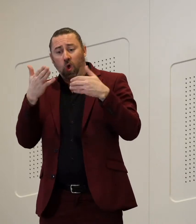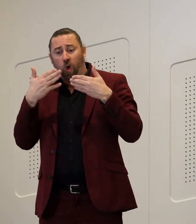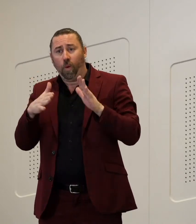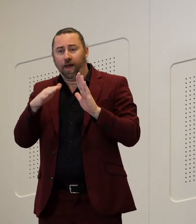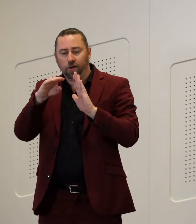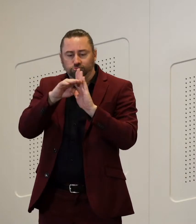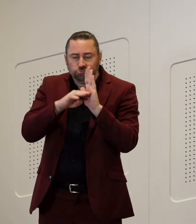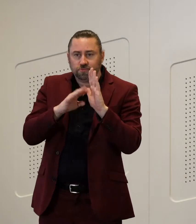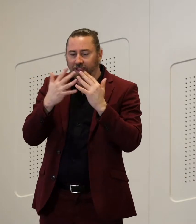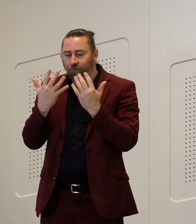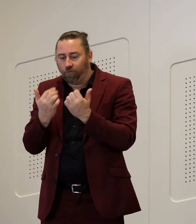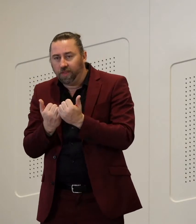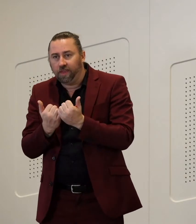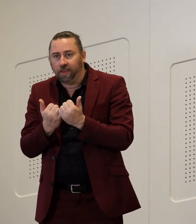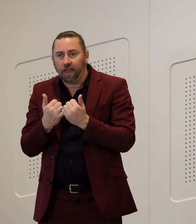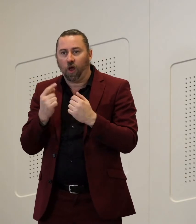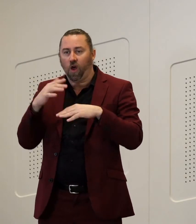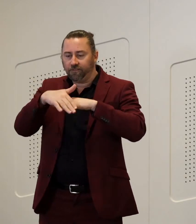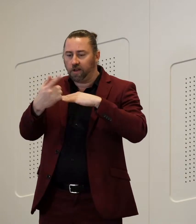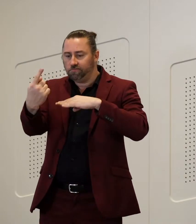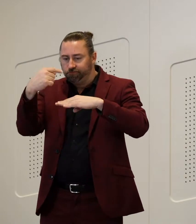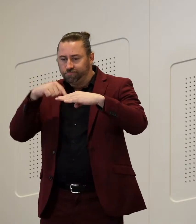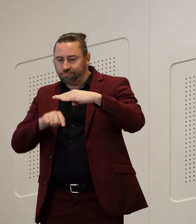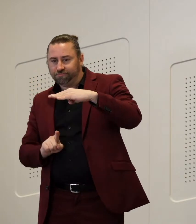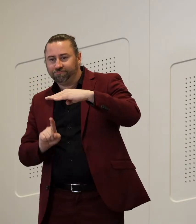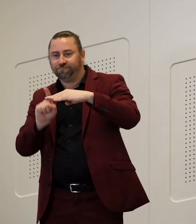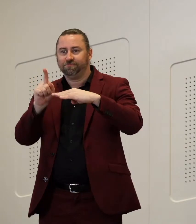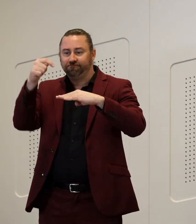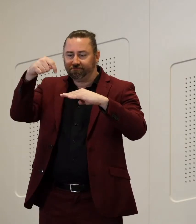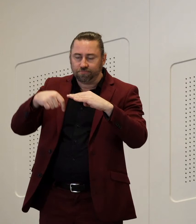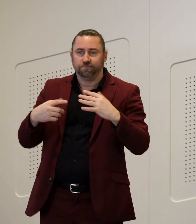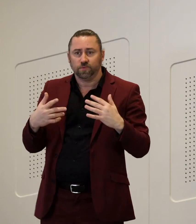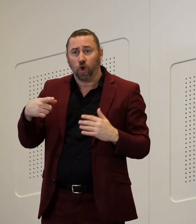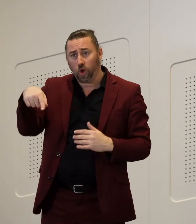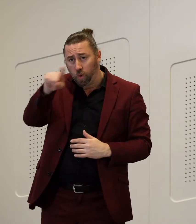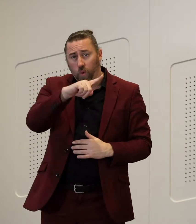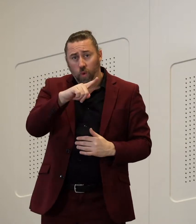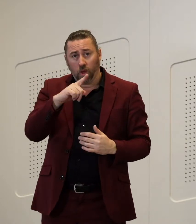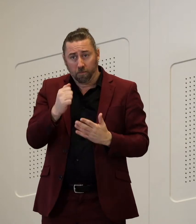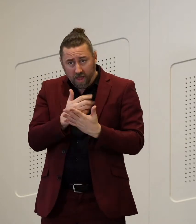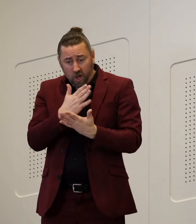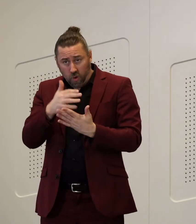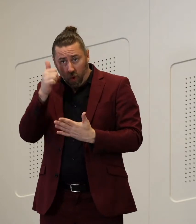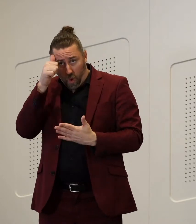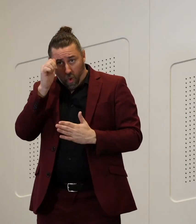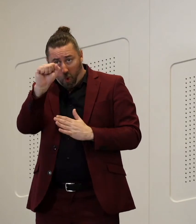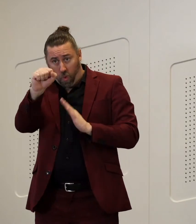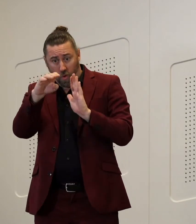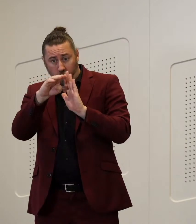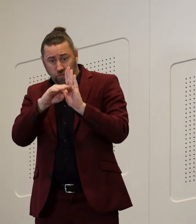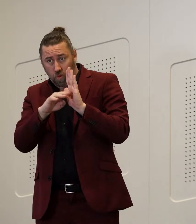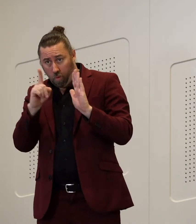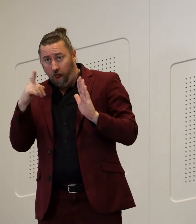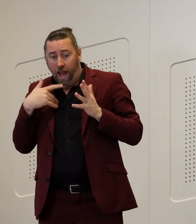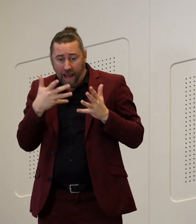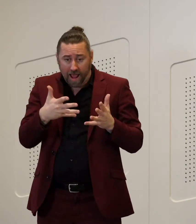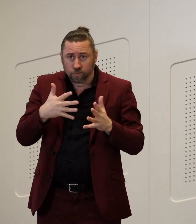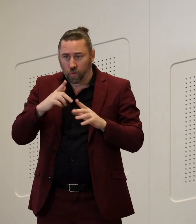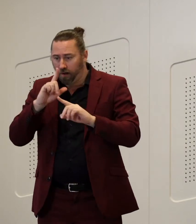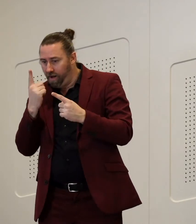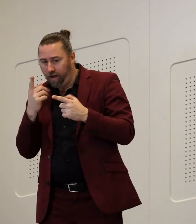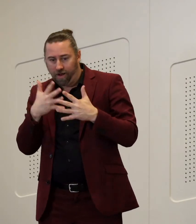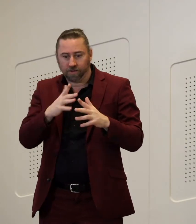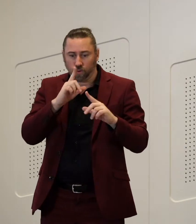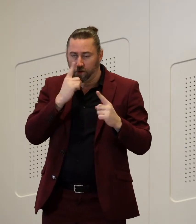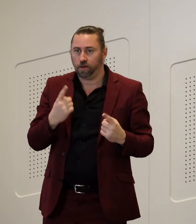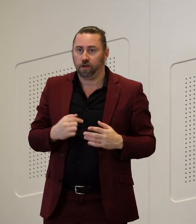in particular the cross-border direction, people really need to make sure they understand that. As always, anyone that is trying to do the